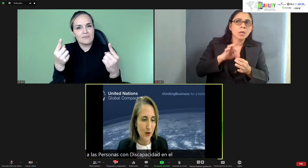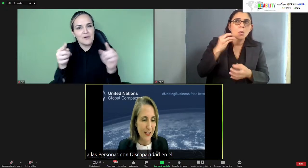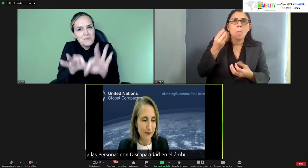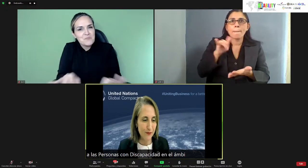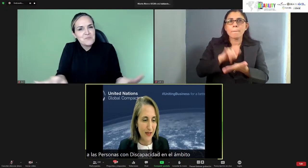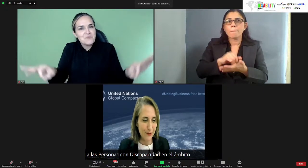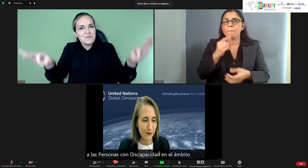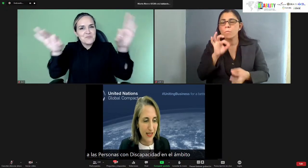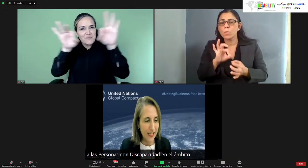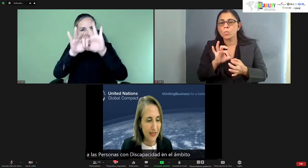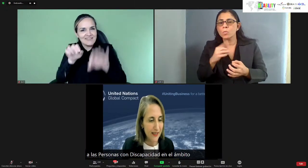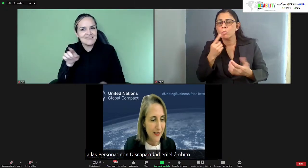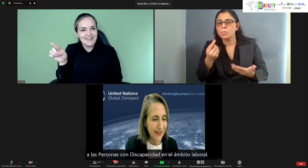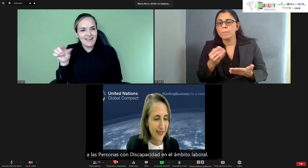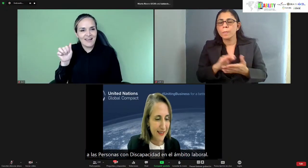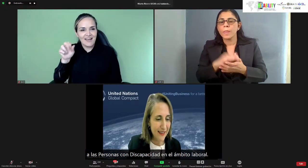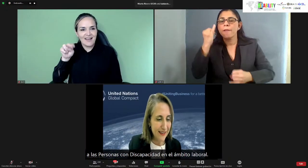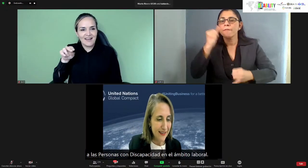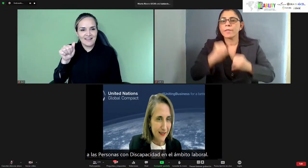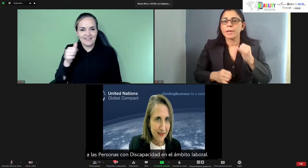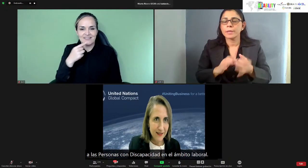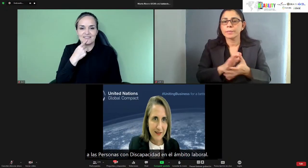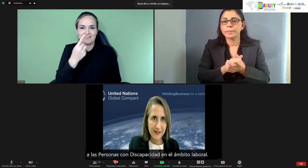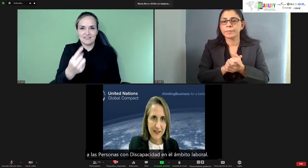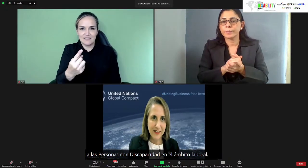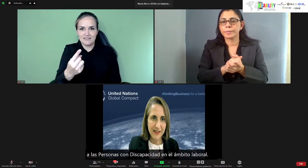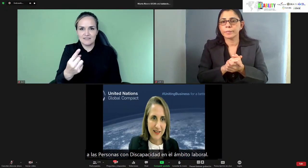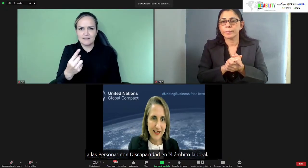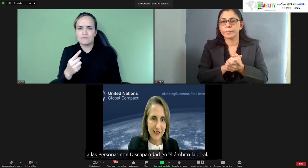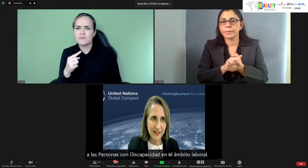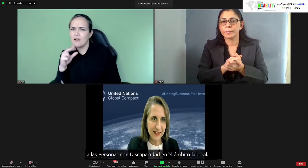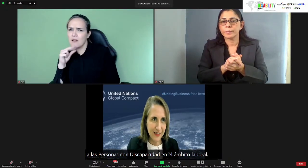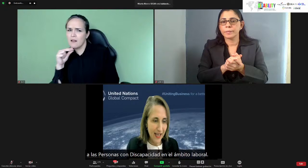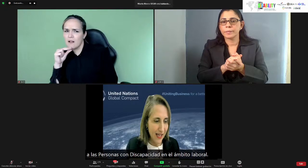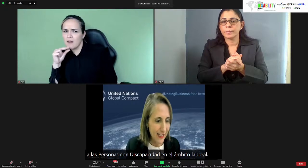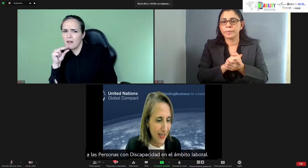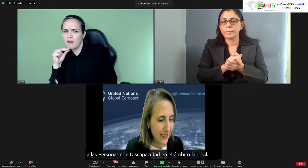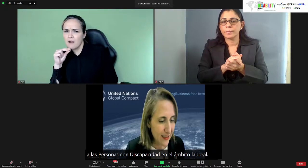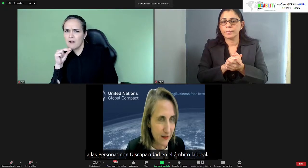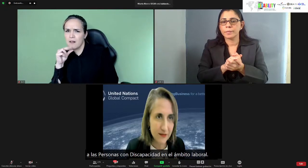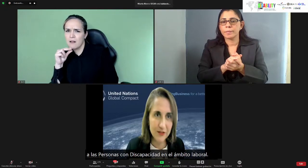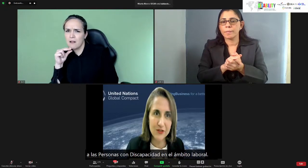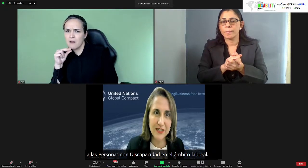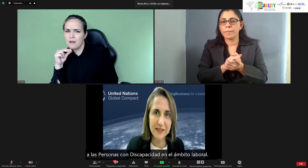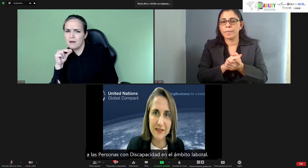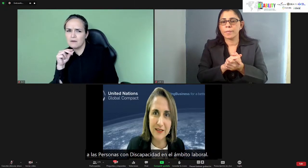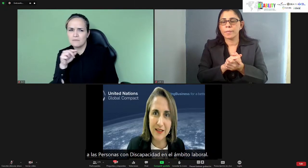presentations i will just do what anna did at the end